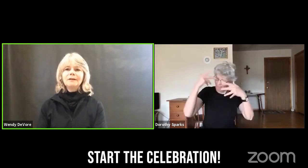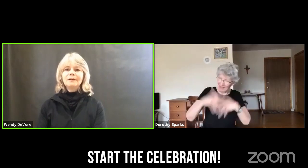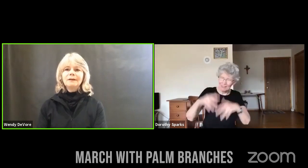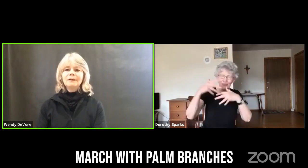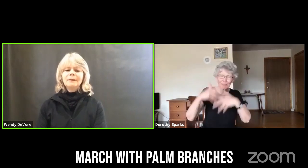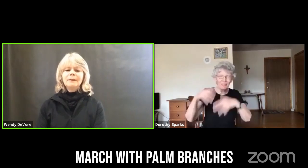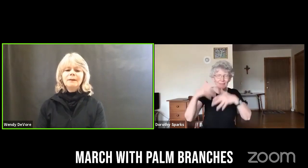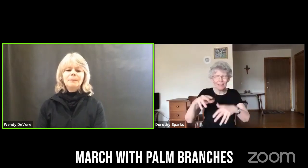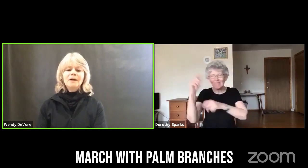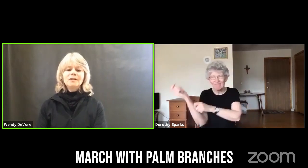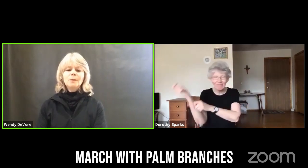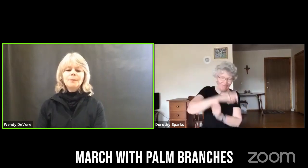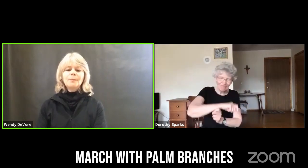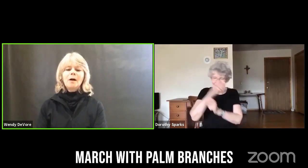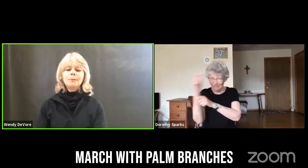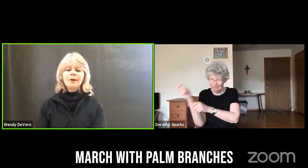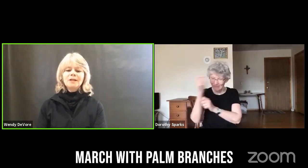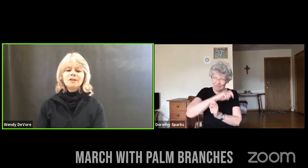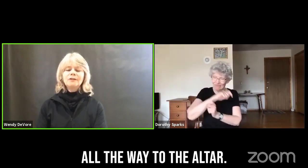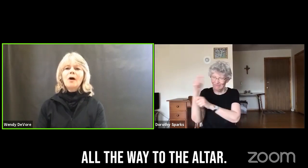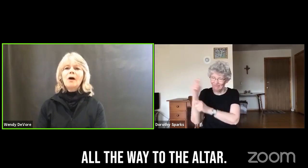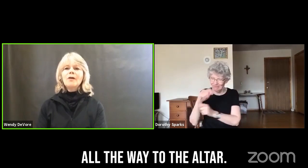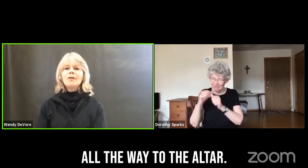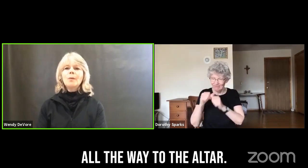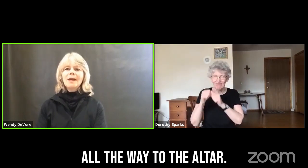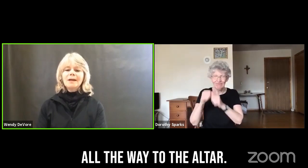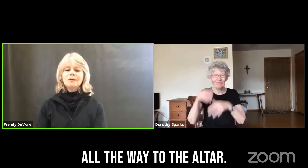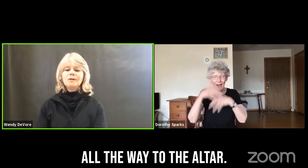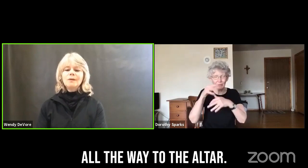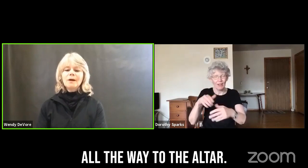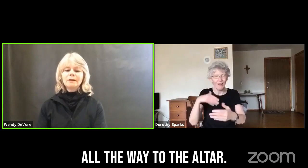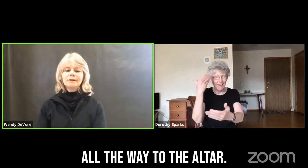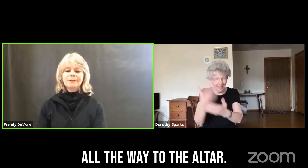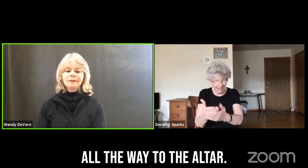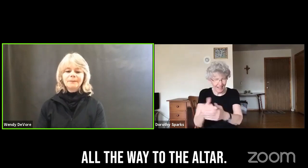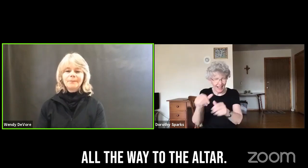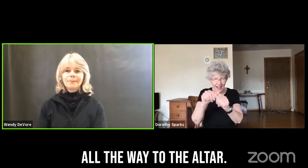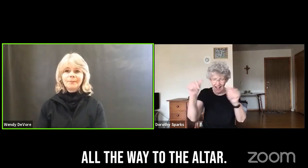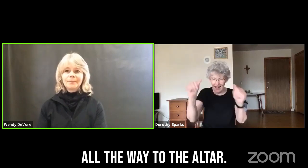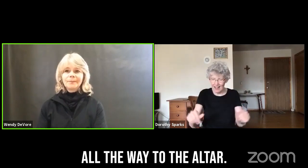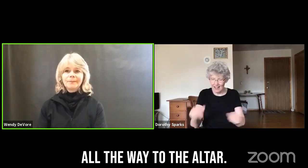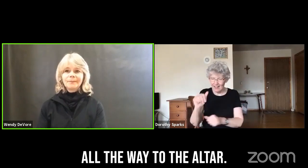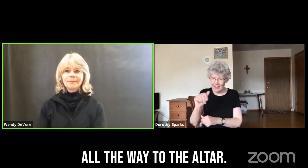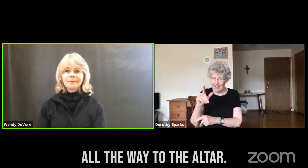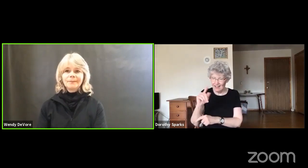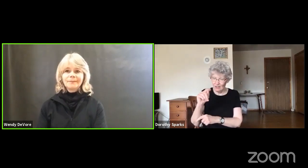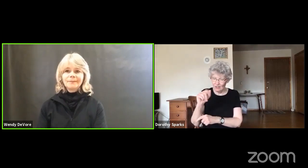celebration. March with palm branches all the way to the altar.